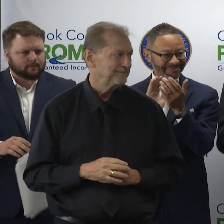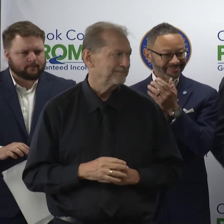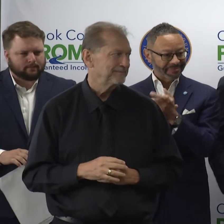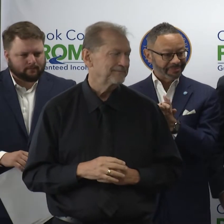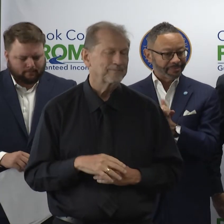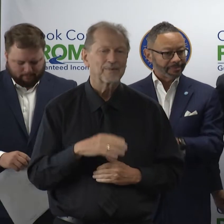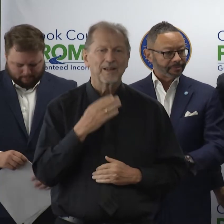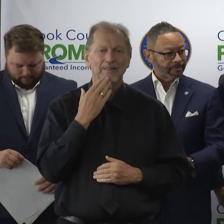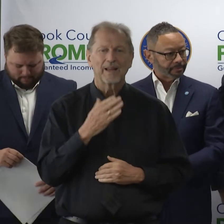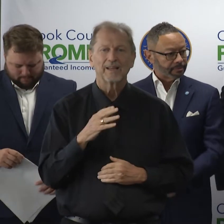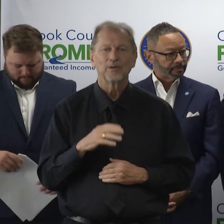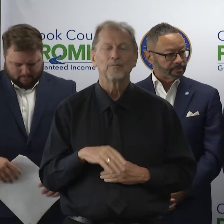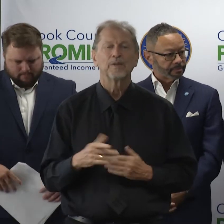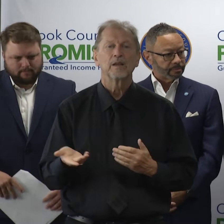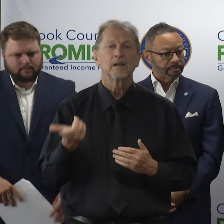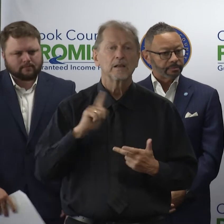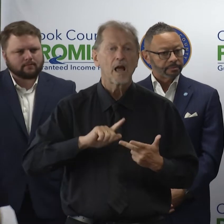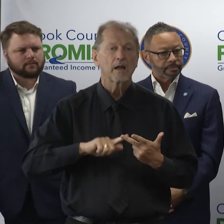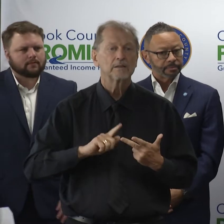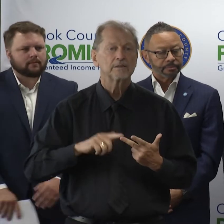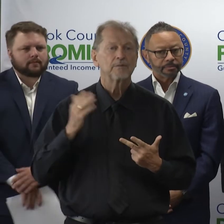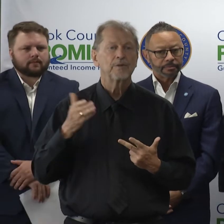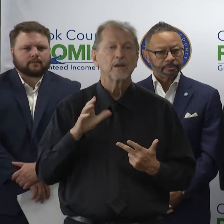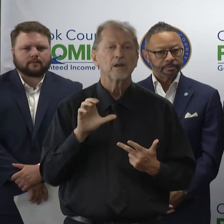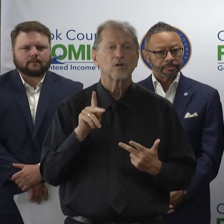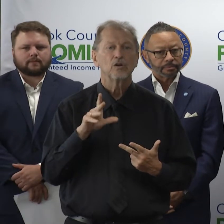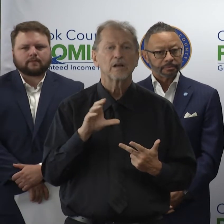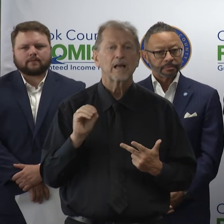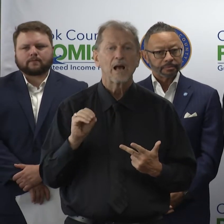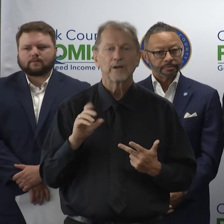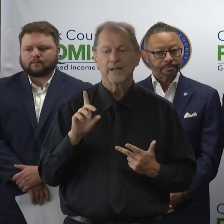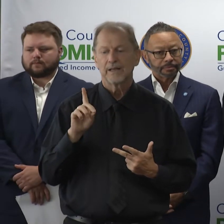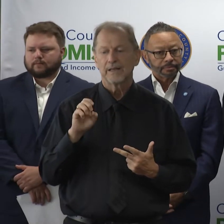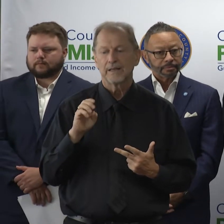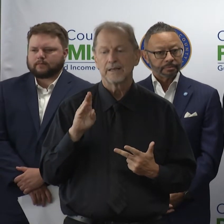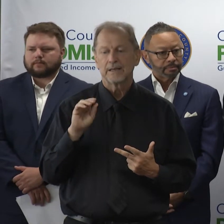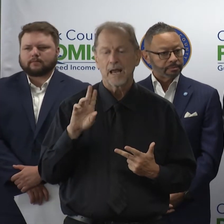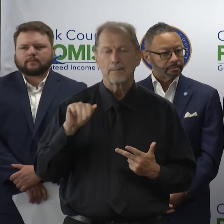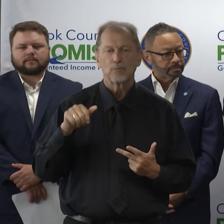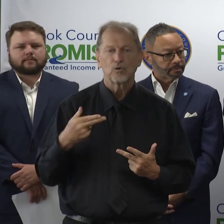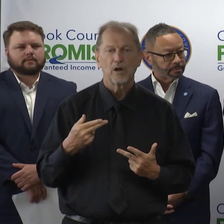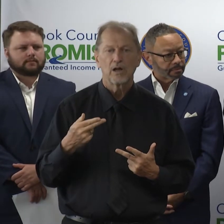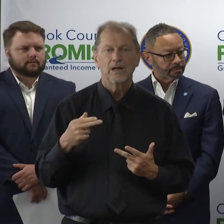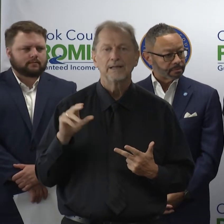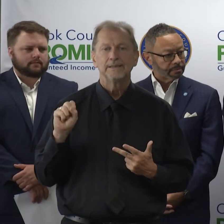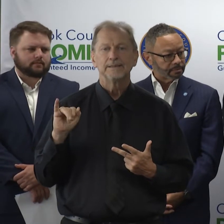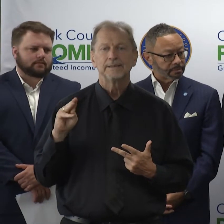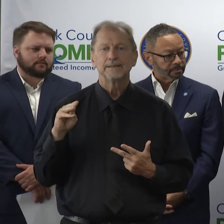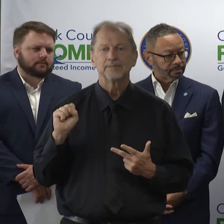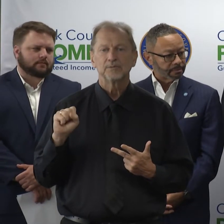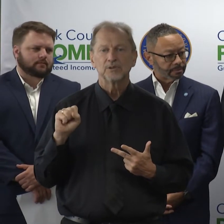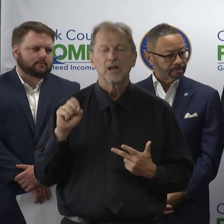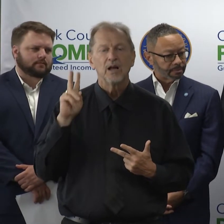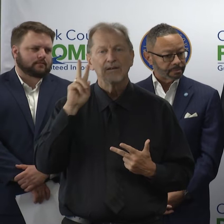Thank you, Soshi. Next, we'll hear from Cook County Commissioner Deborah Sims, Vice Chair of Finance, and President Pro